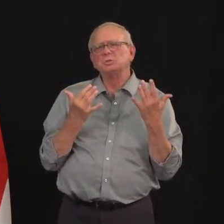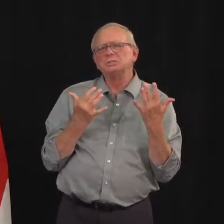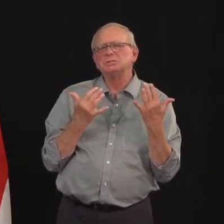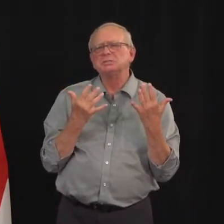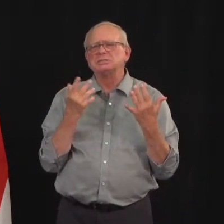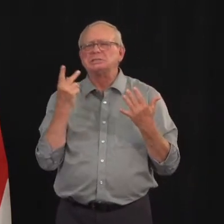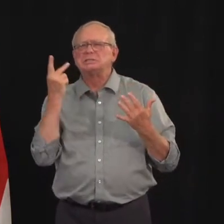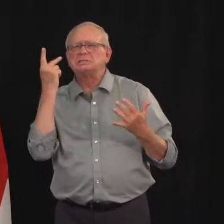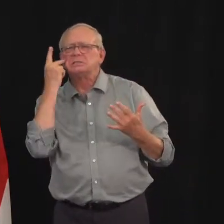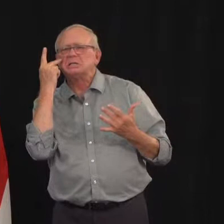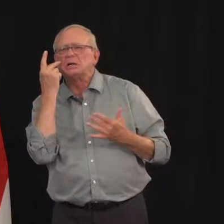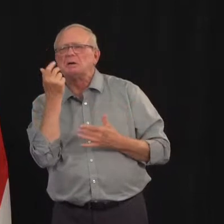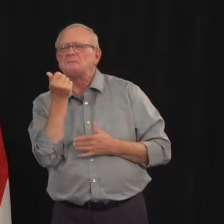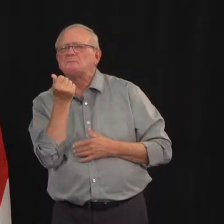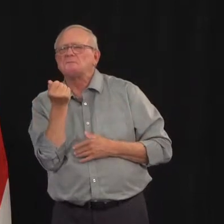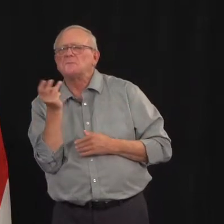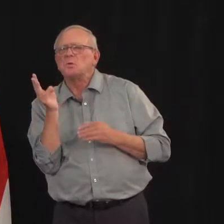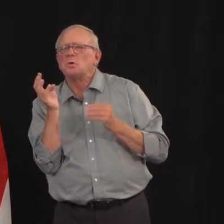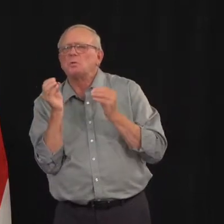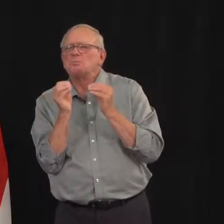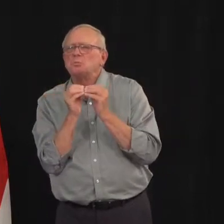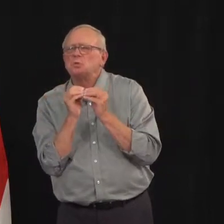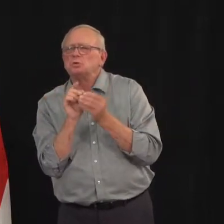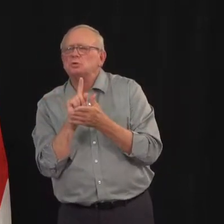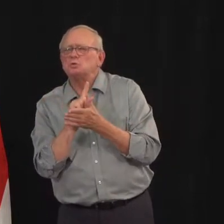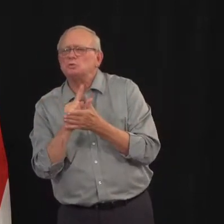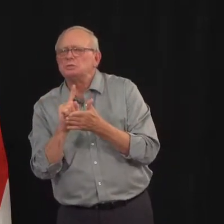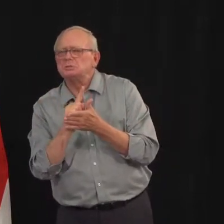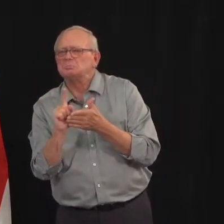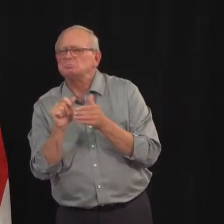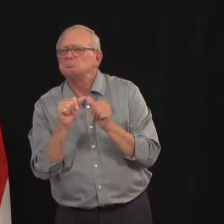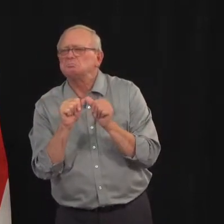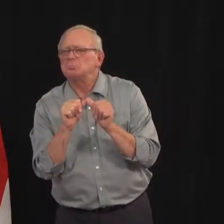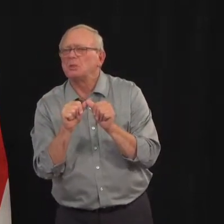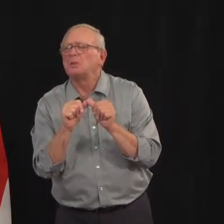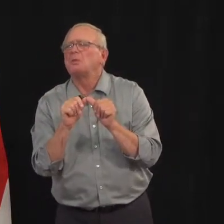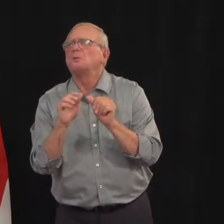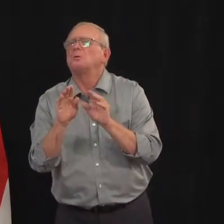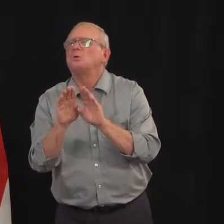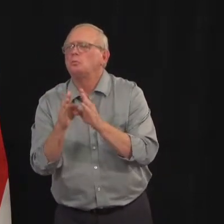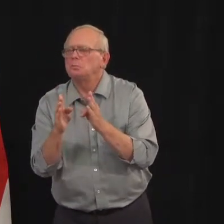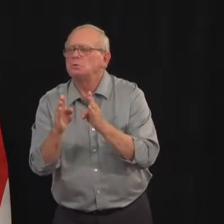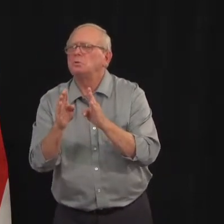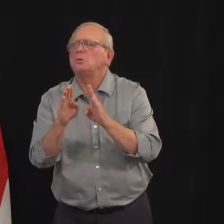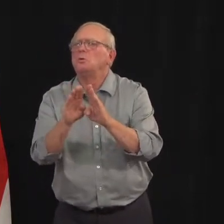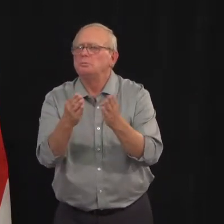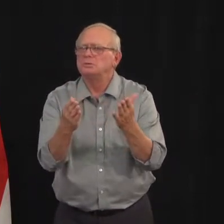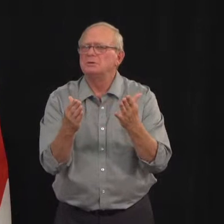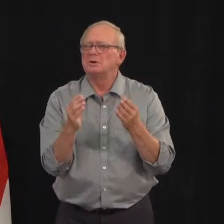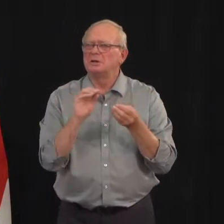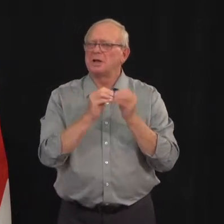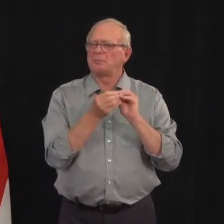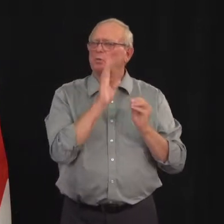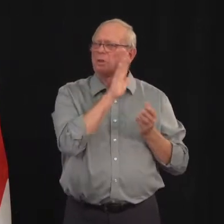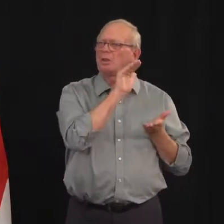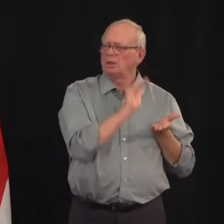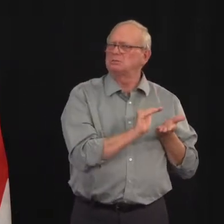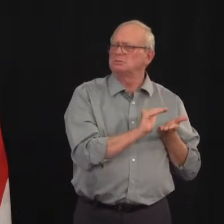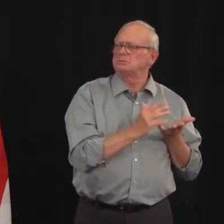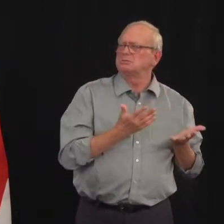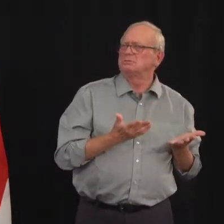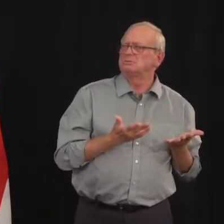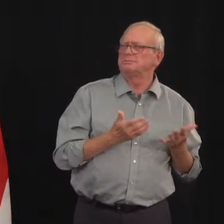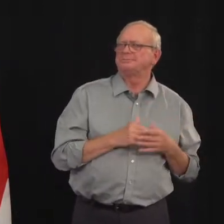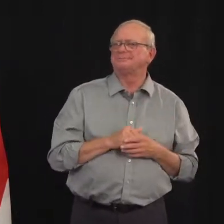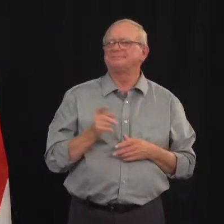With respect to the Good Samaritan Southgate, the site did have a number of cases. There were several deaths that had